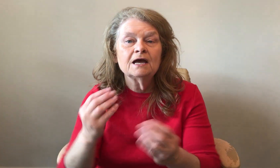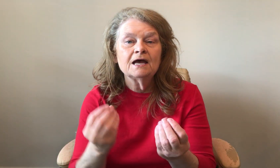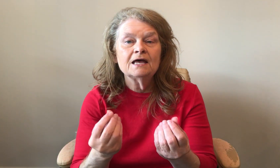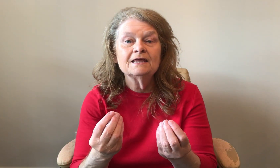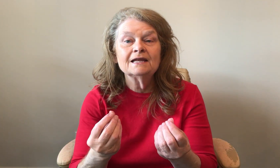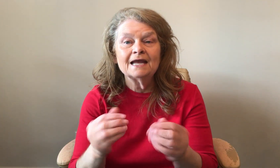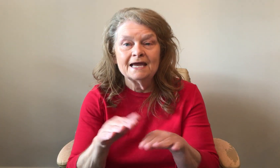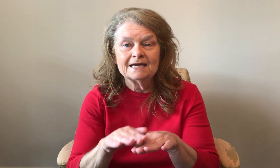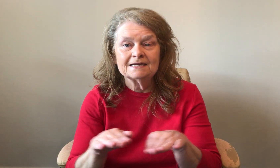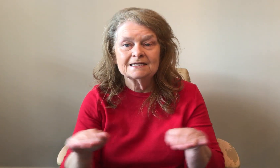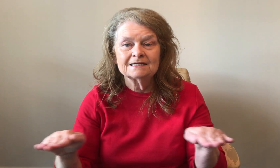the land.